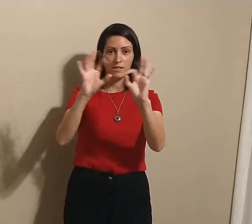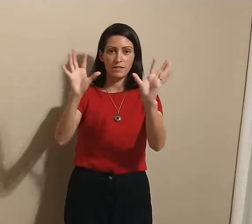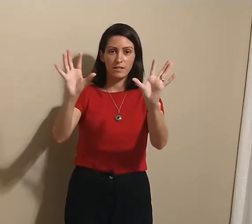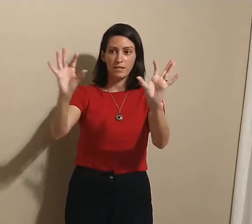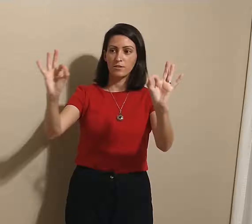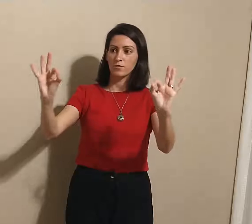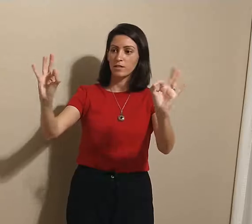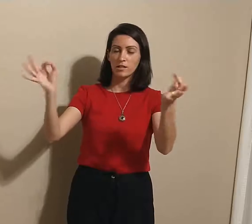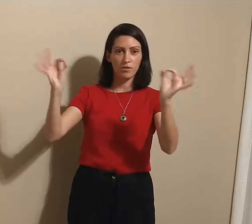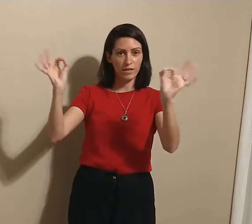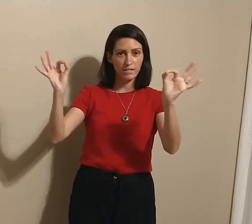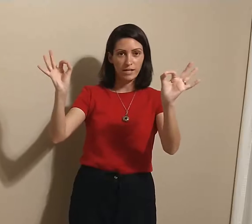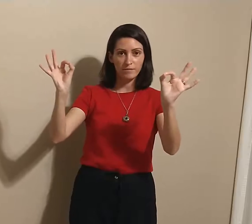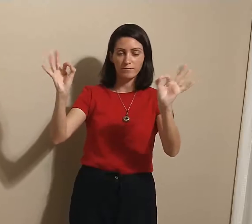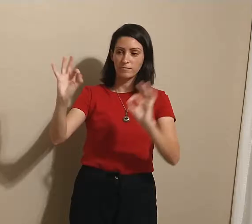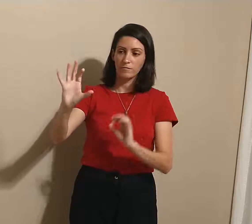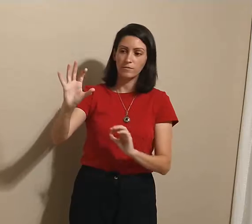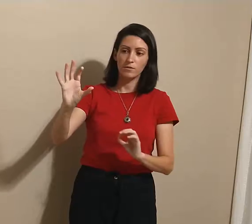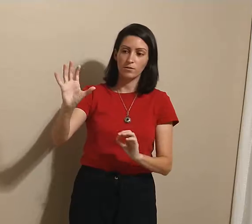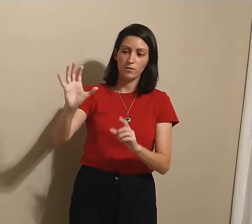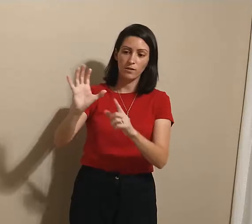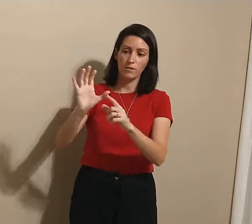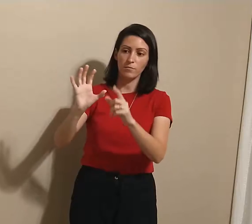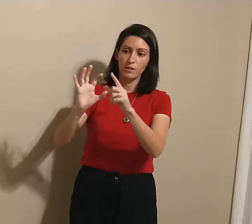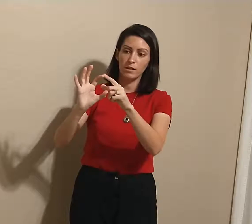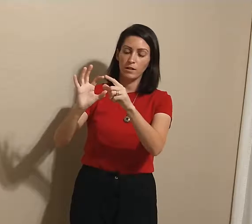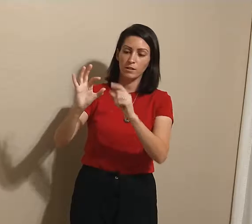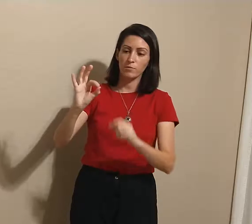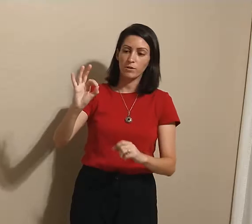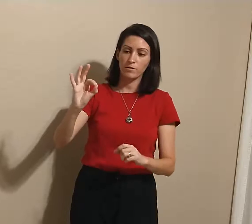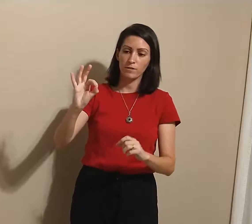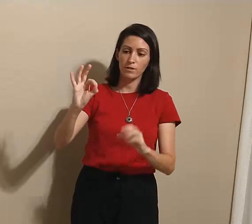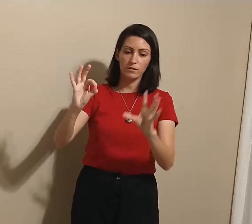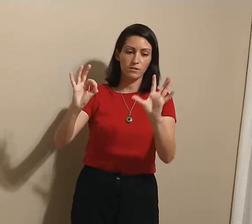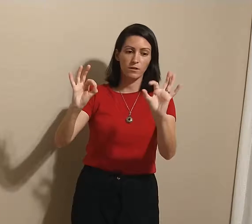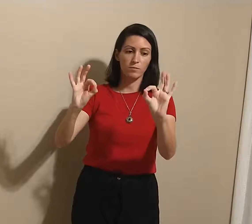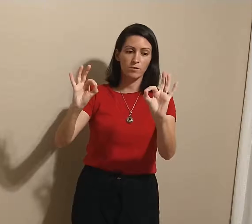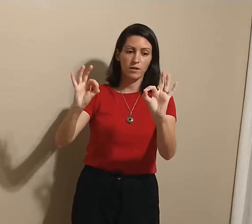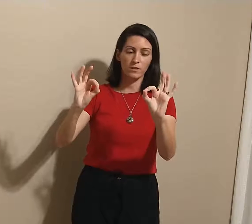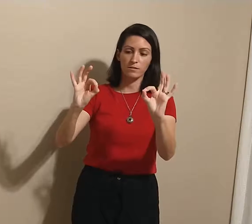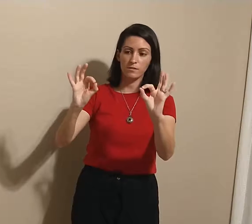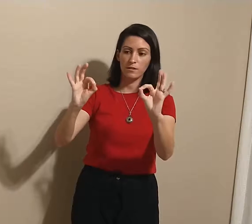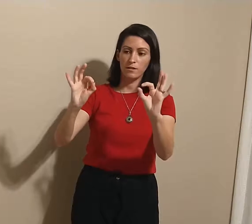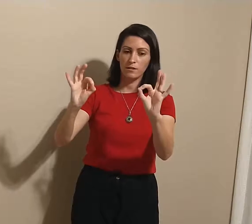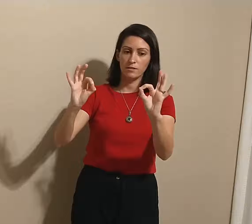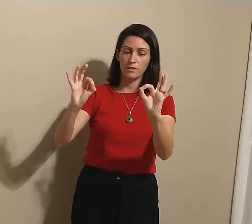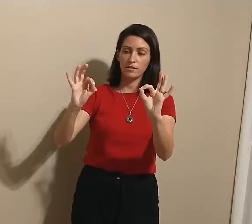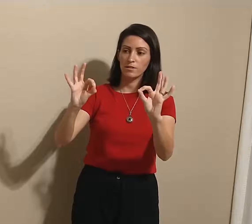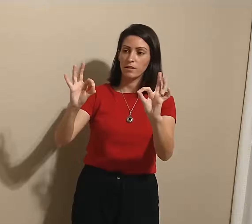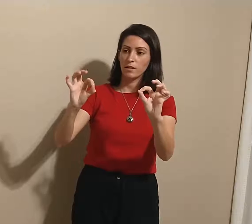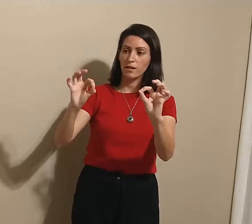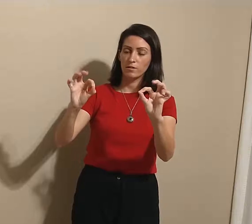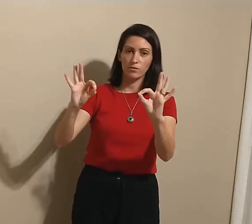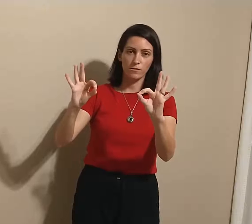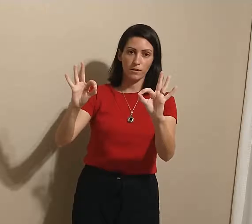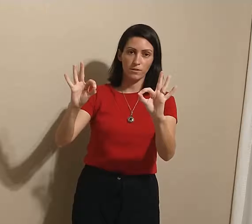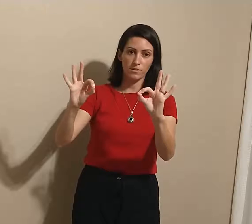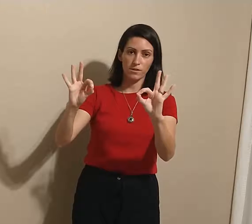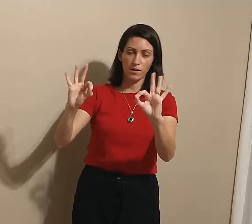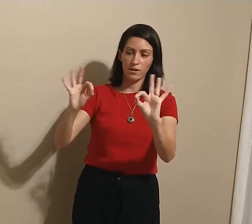family. You take your okay sign, so your thumb and your pointer finger on both hands touch, and your 3 fingers